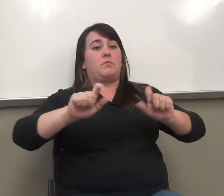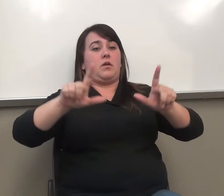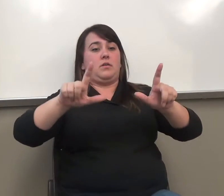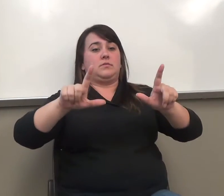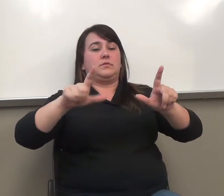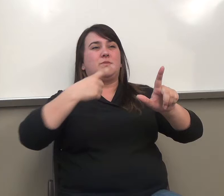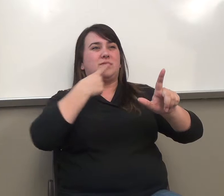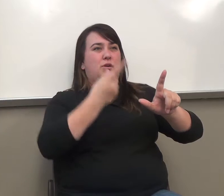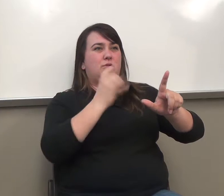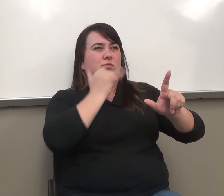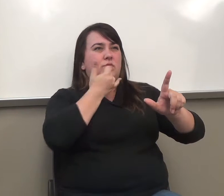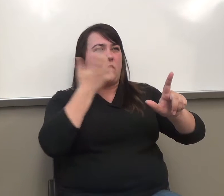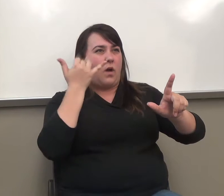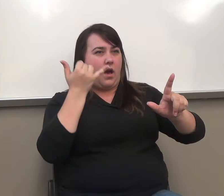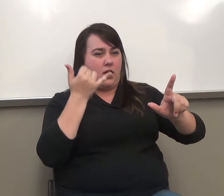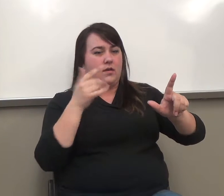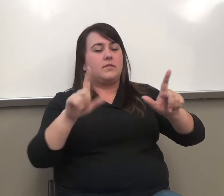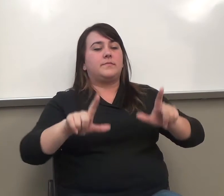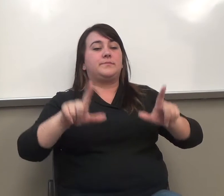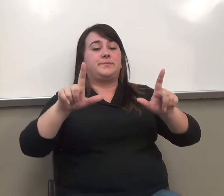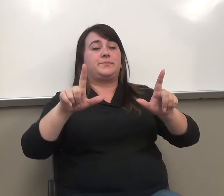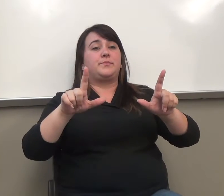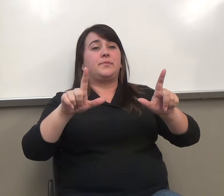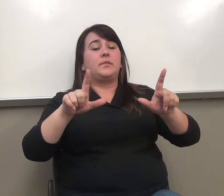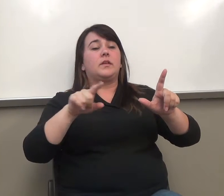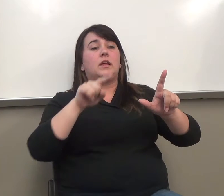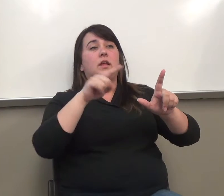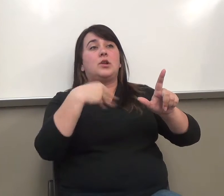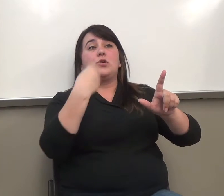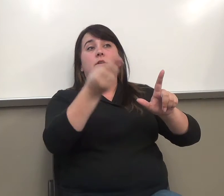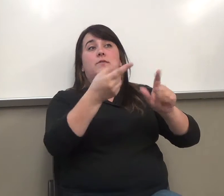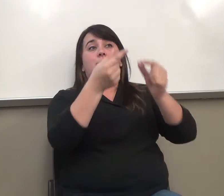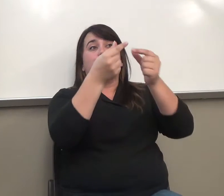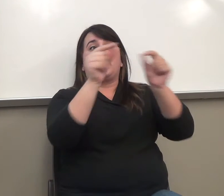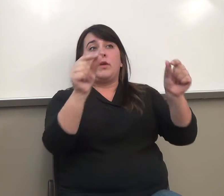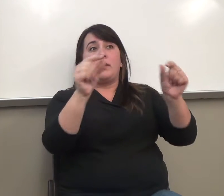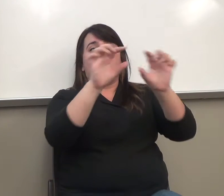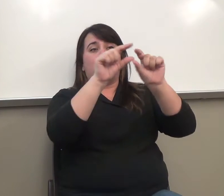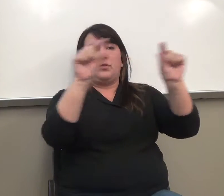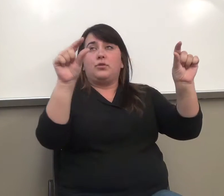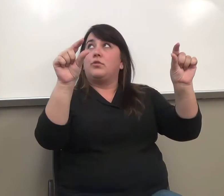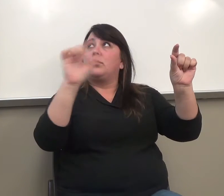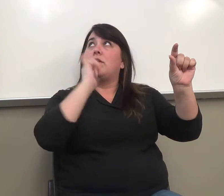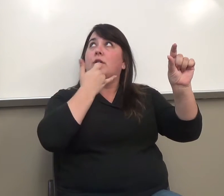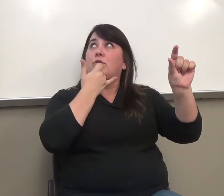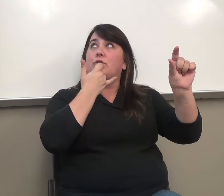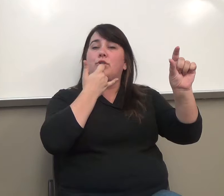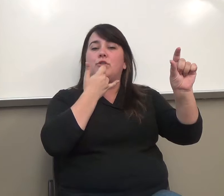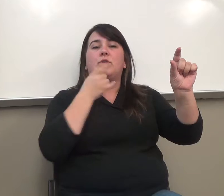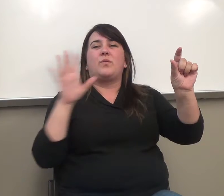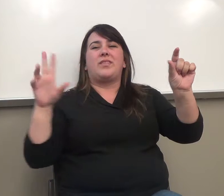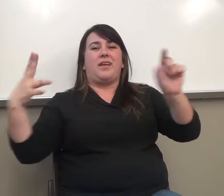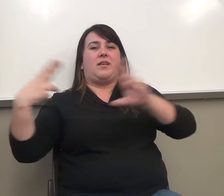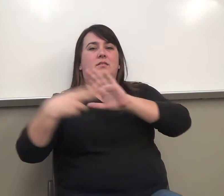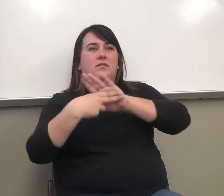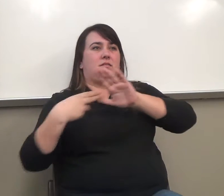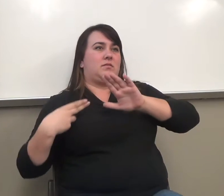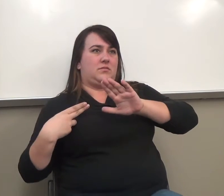wrong, okay, it'll give you the grammar error, what they call the grammar error, commonly confused